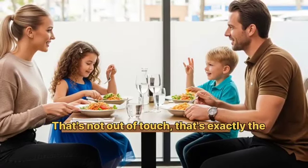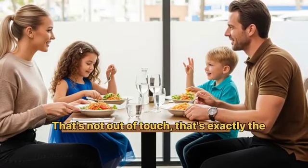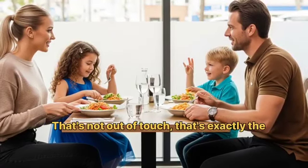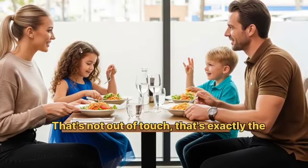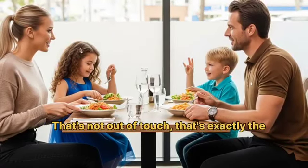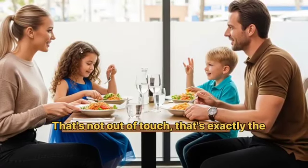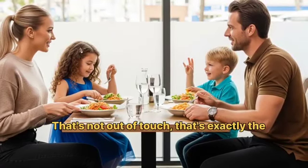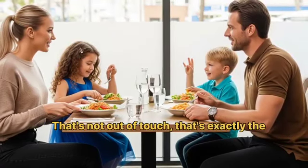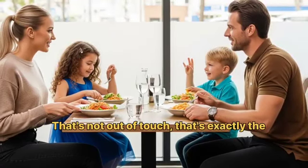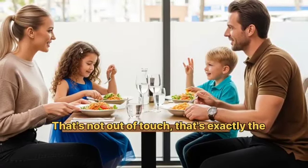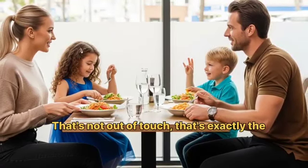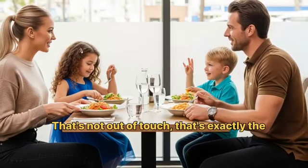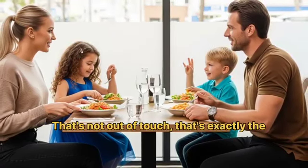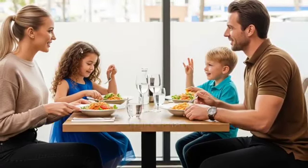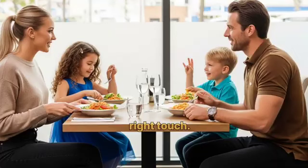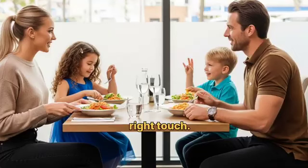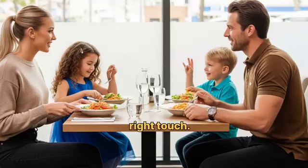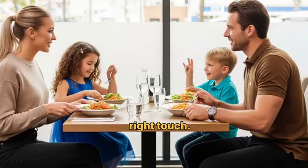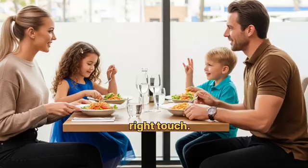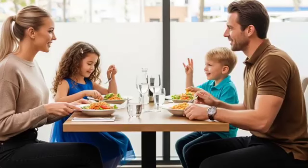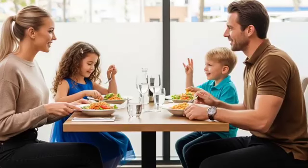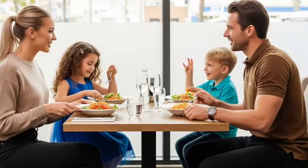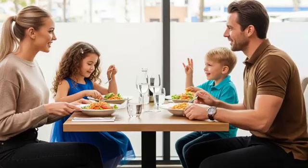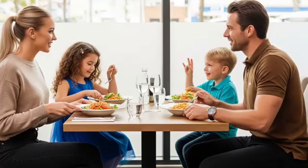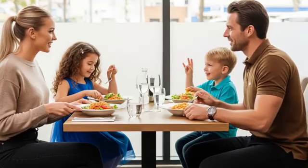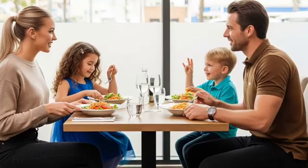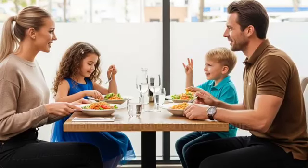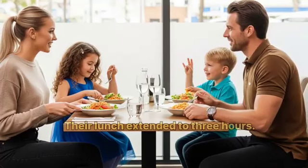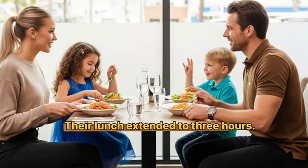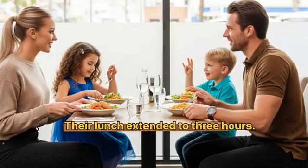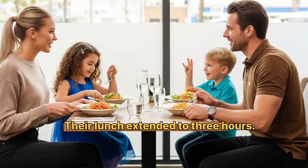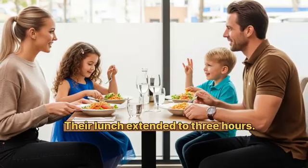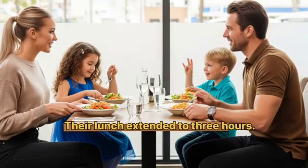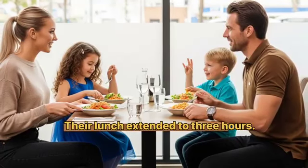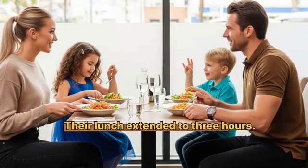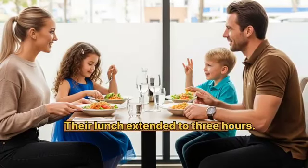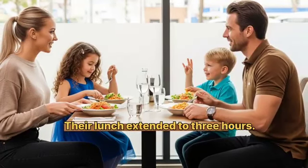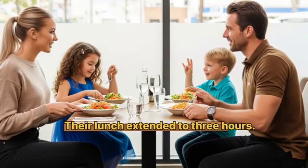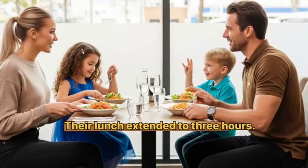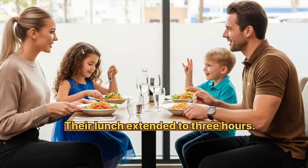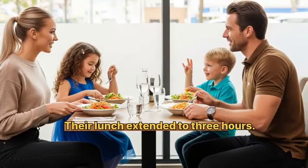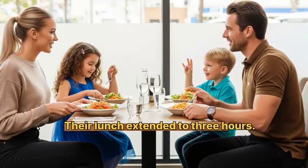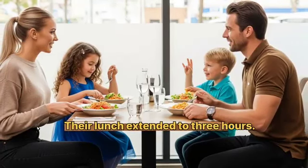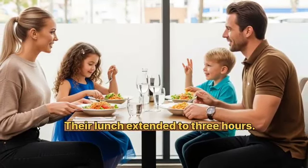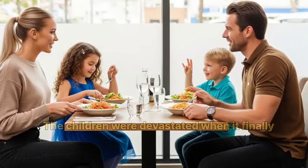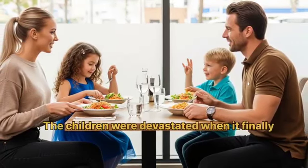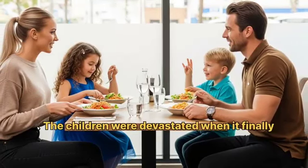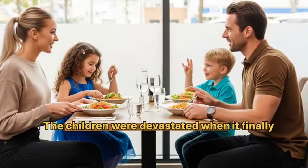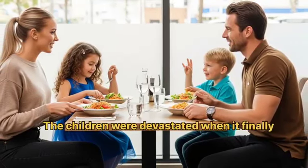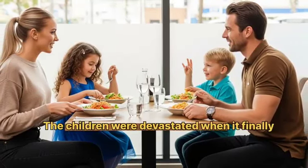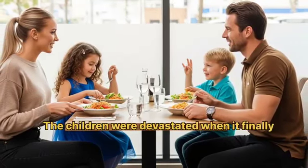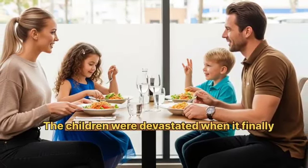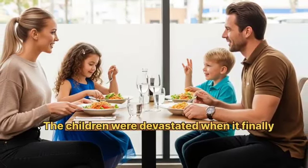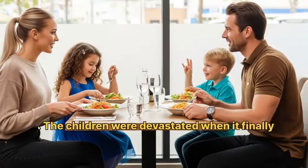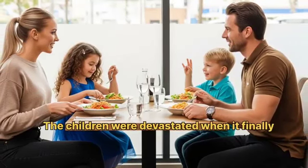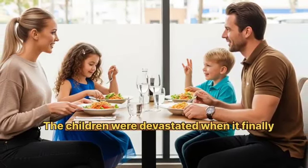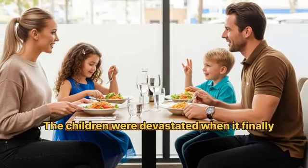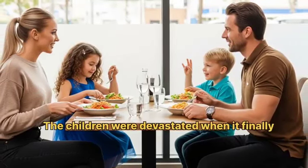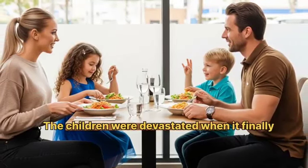touch. That's exactly the right touch. Their lunch extended to 3 hours. The children were devastated when it finally had